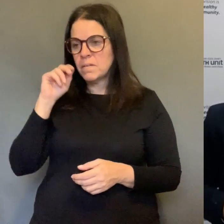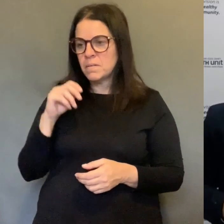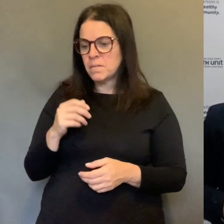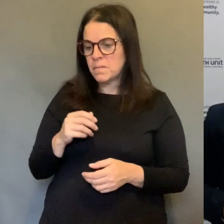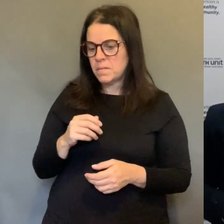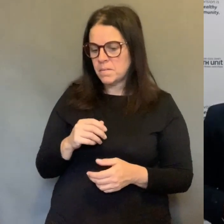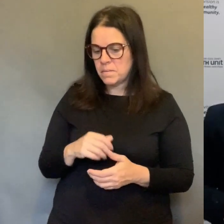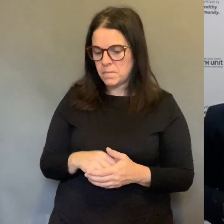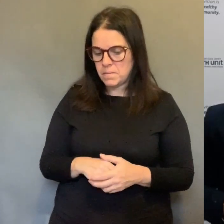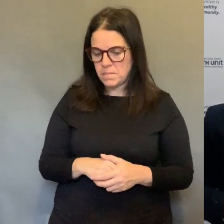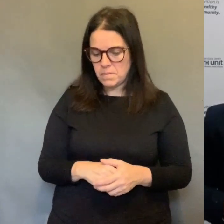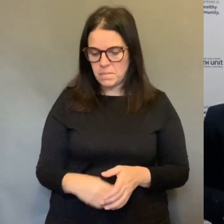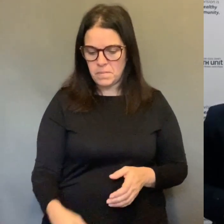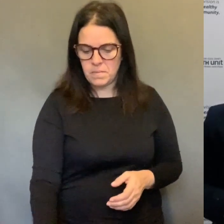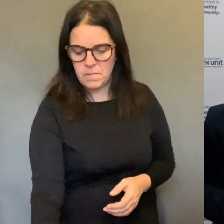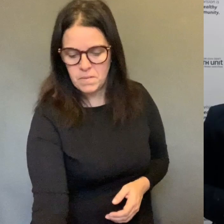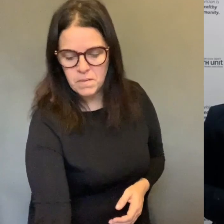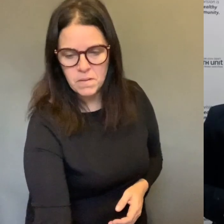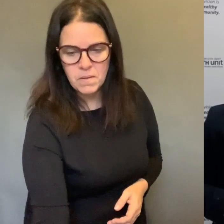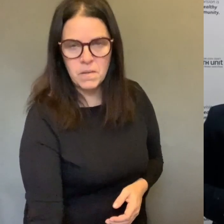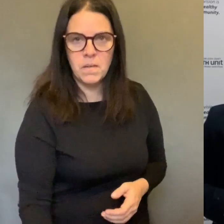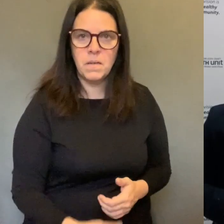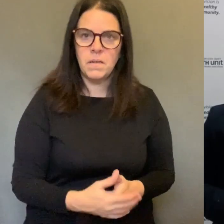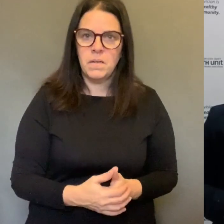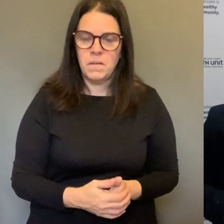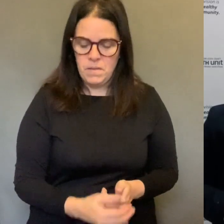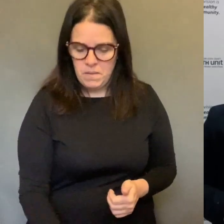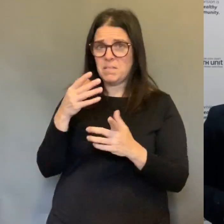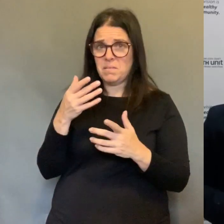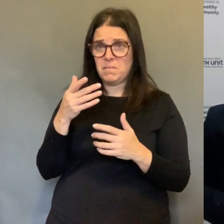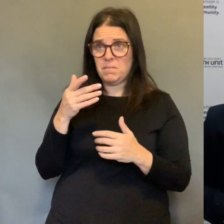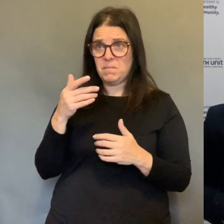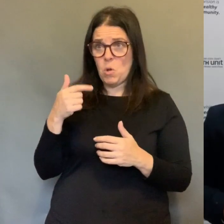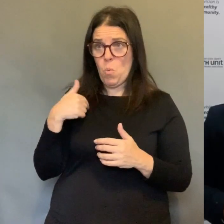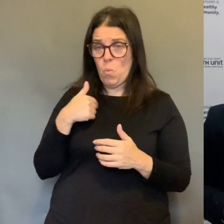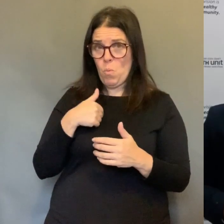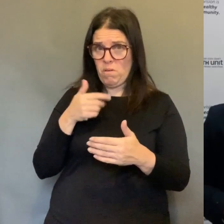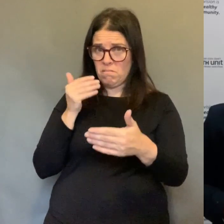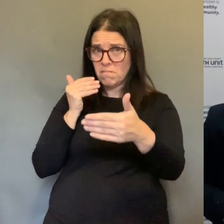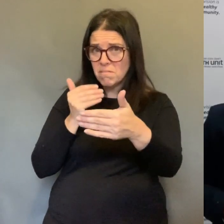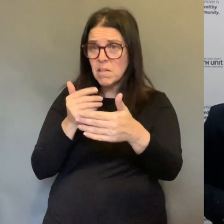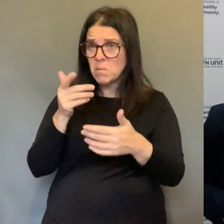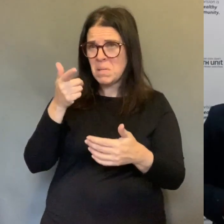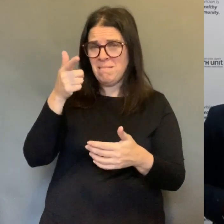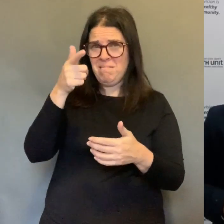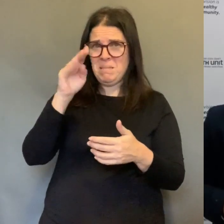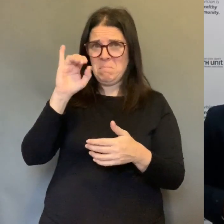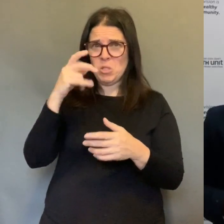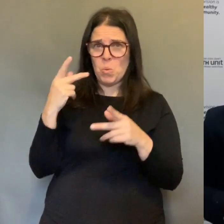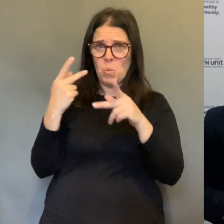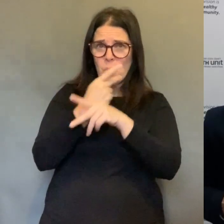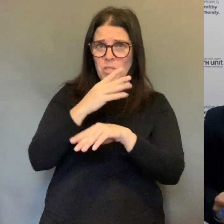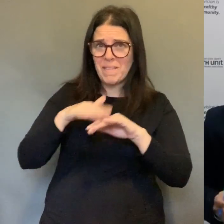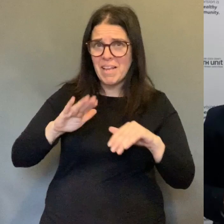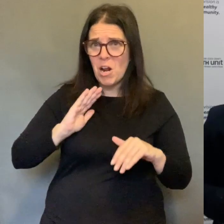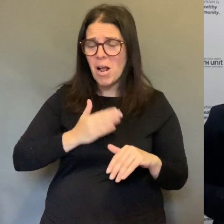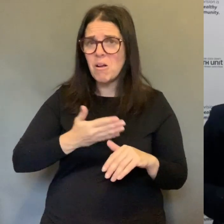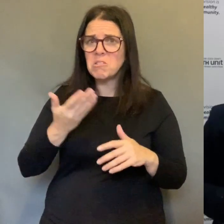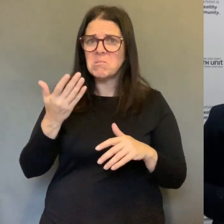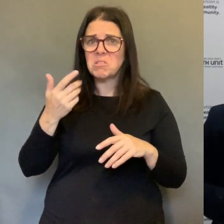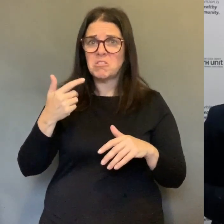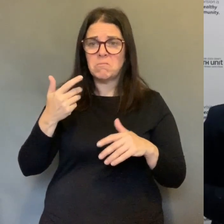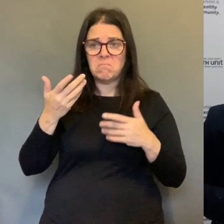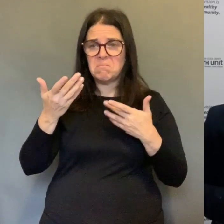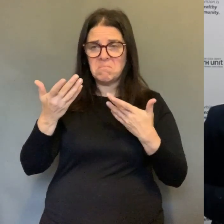with our a big city, which has seen a significant number of cases in the community, and any looser restriction. And if